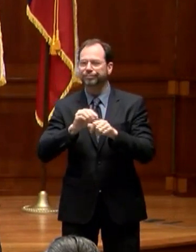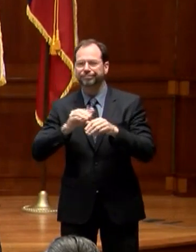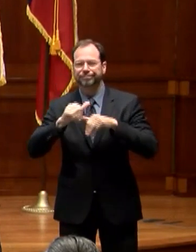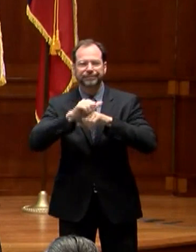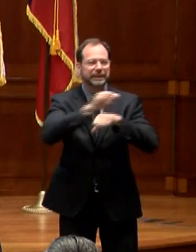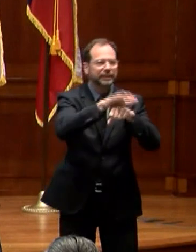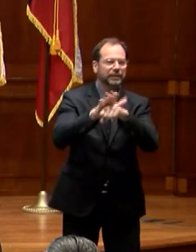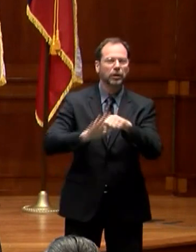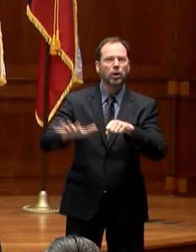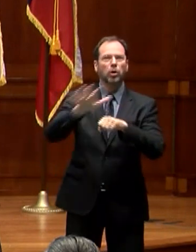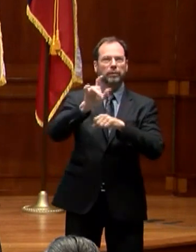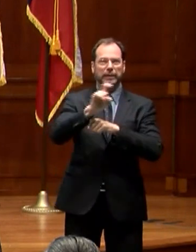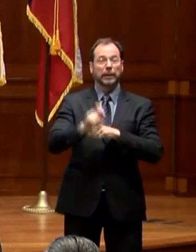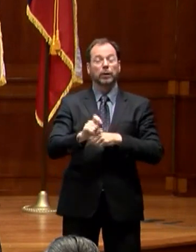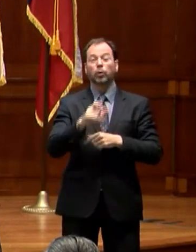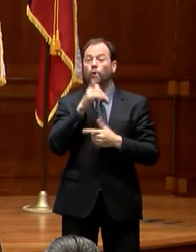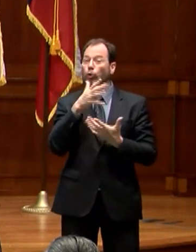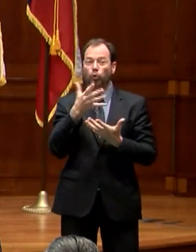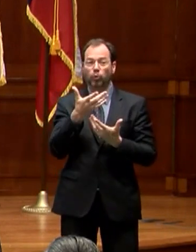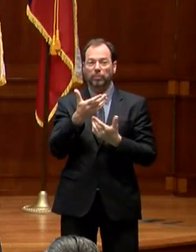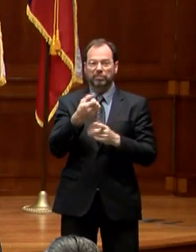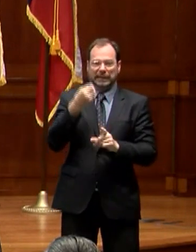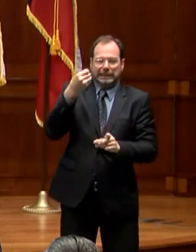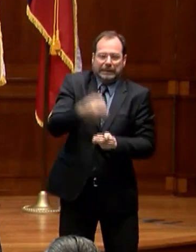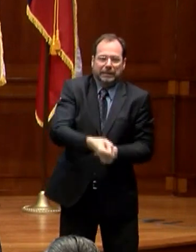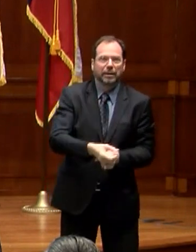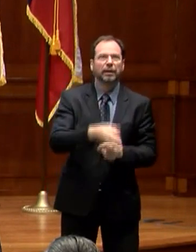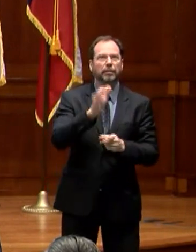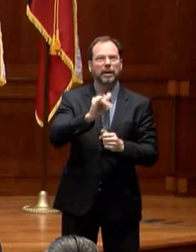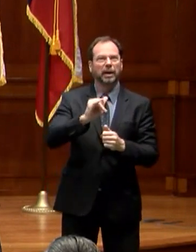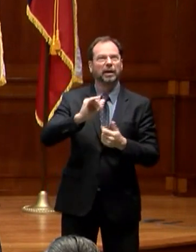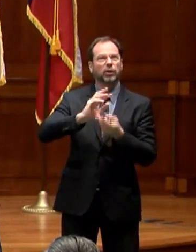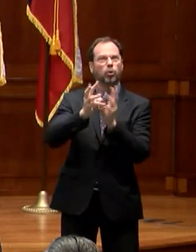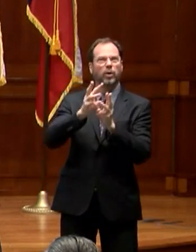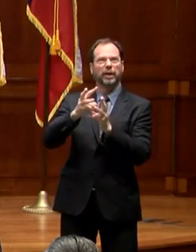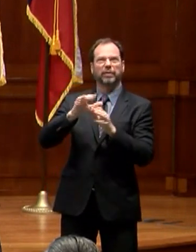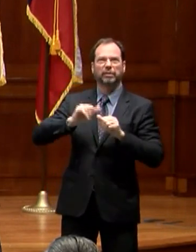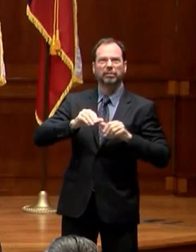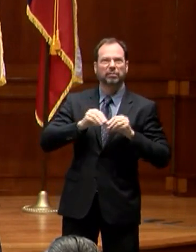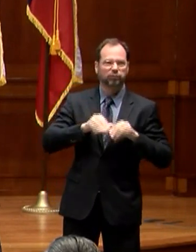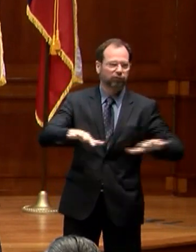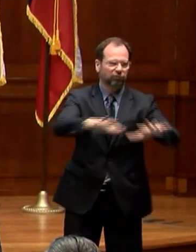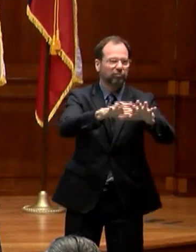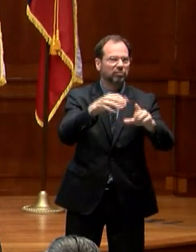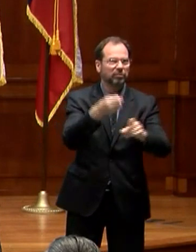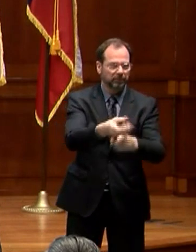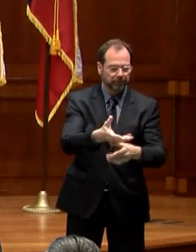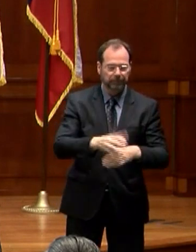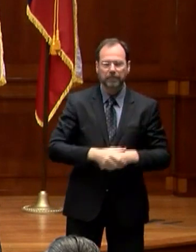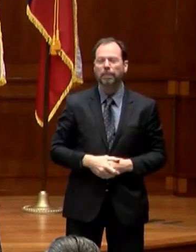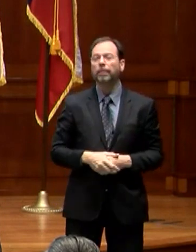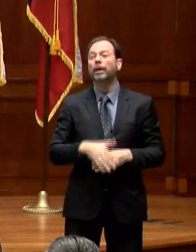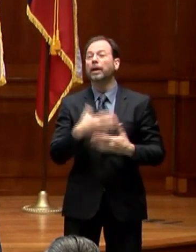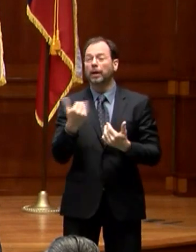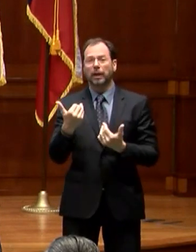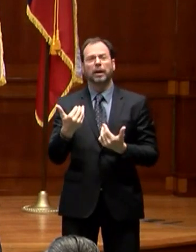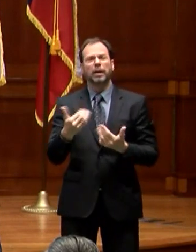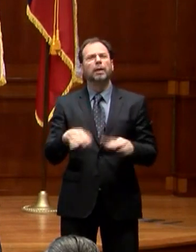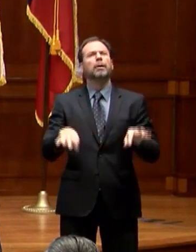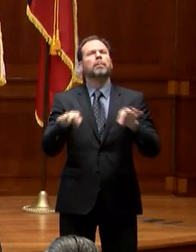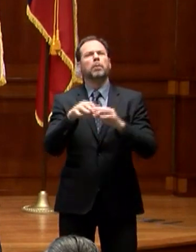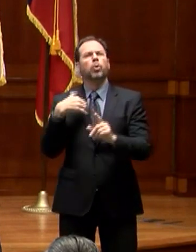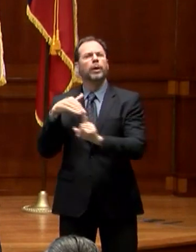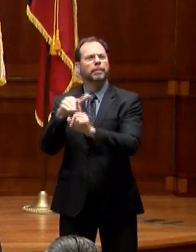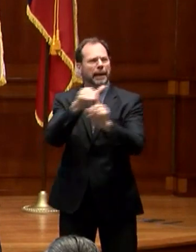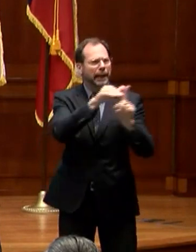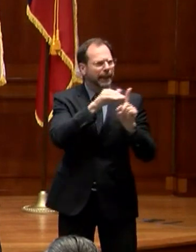across the state of Texas that may be impacted by these storms. We would want to once again remind everybody,